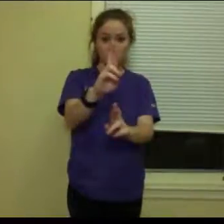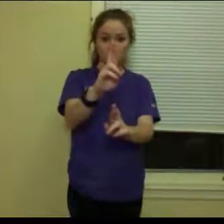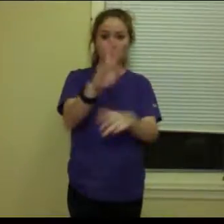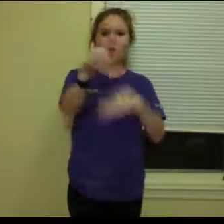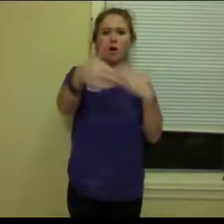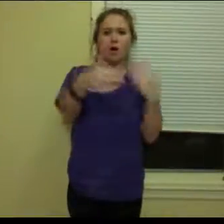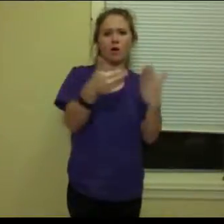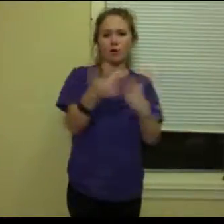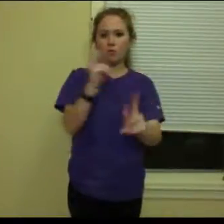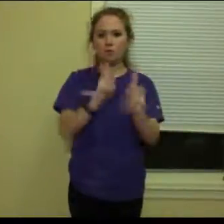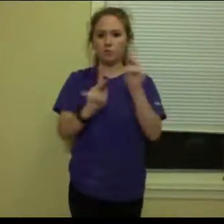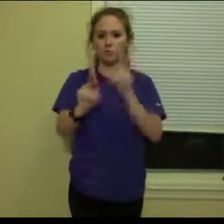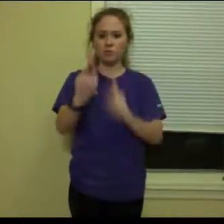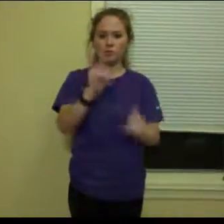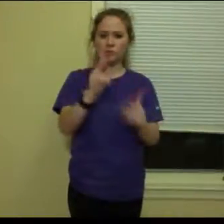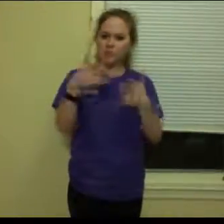Some shared respect